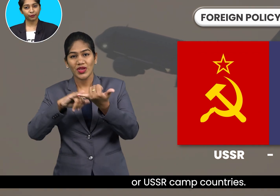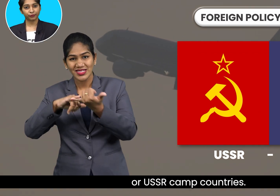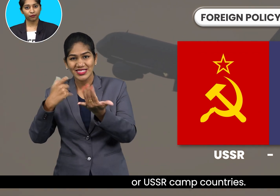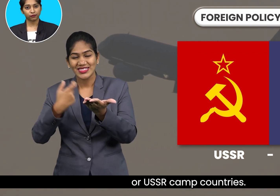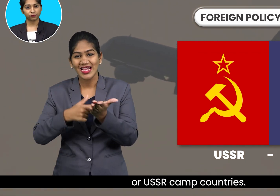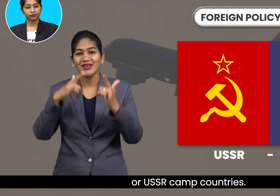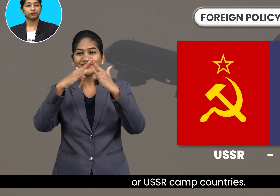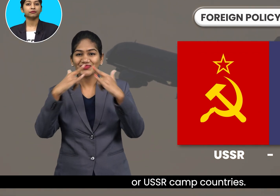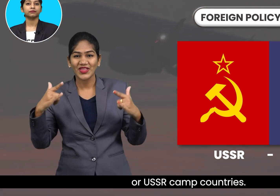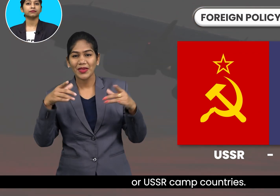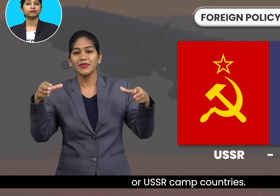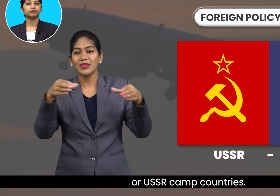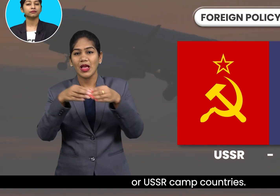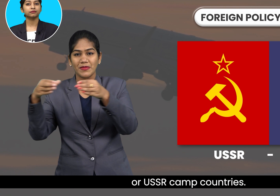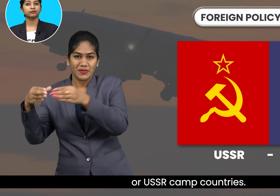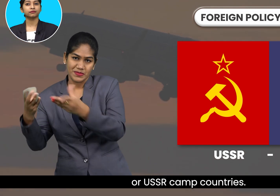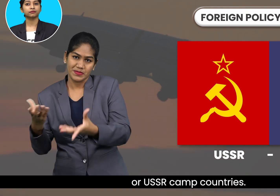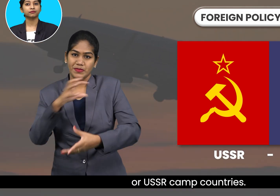countries.